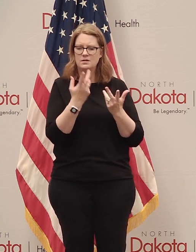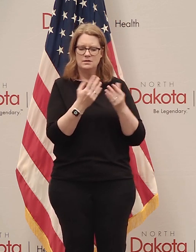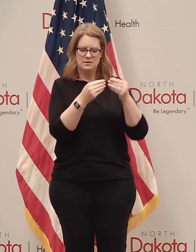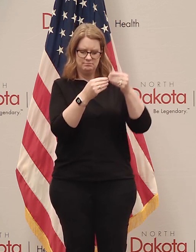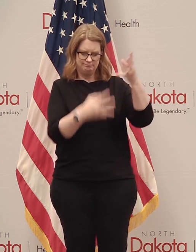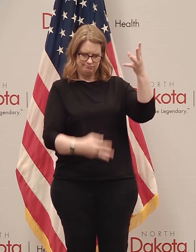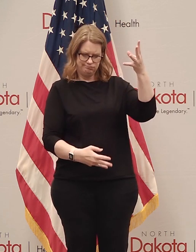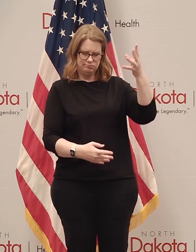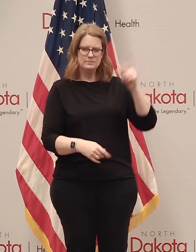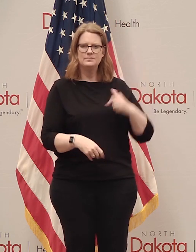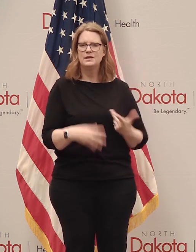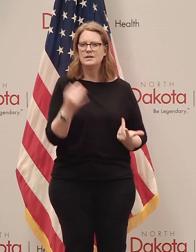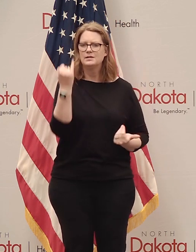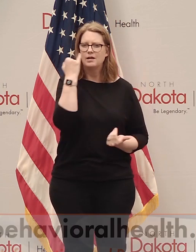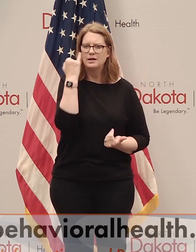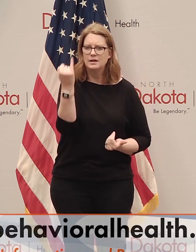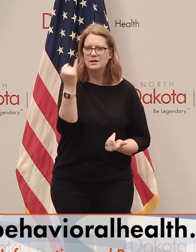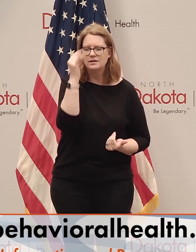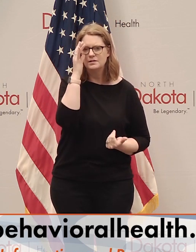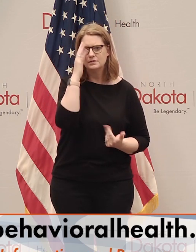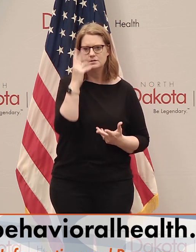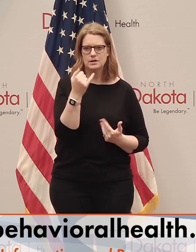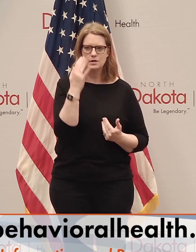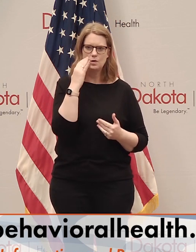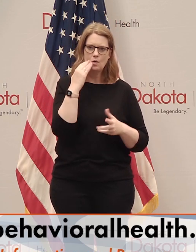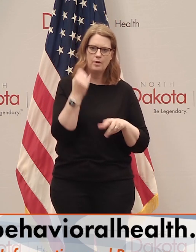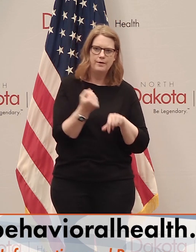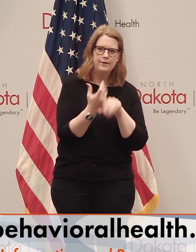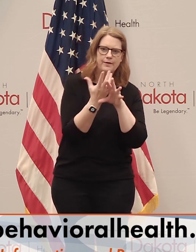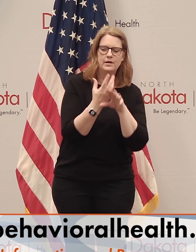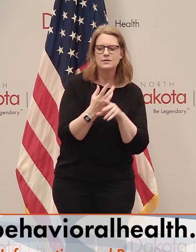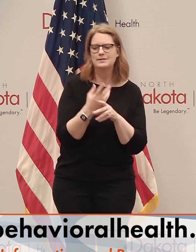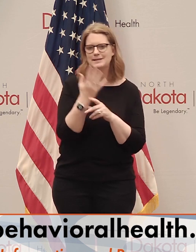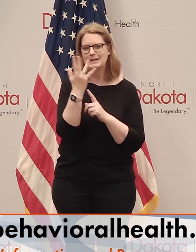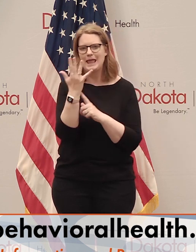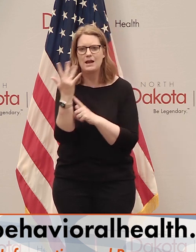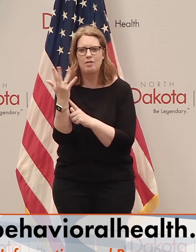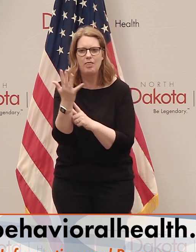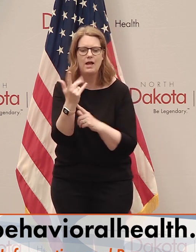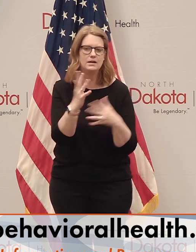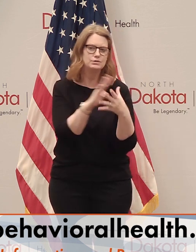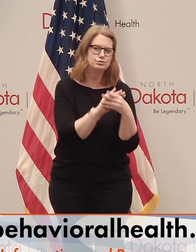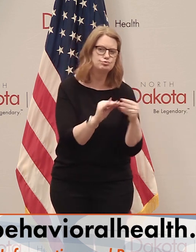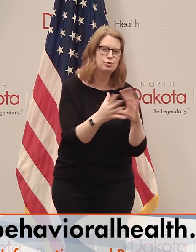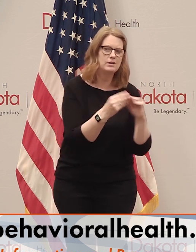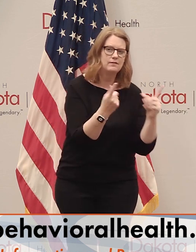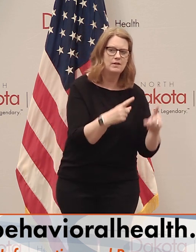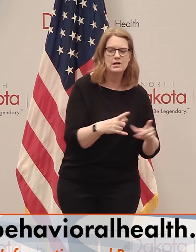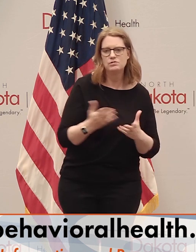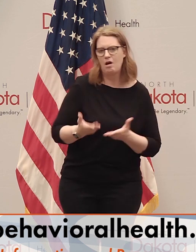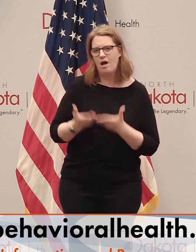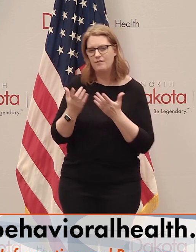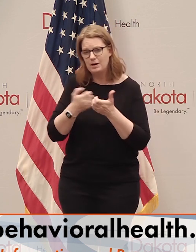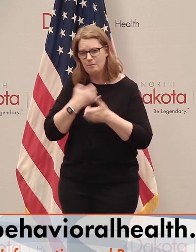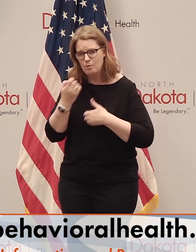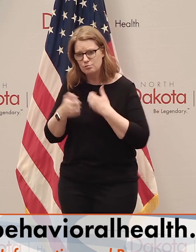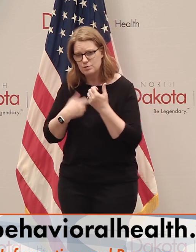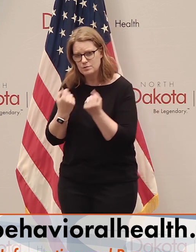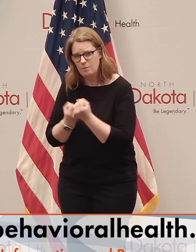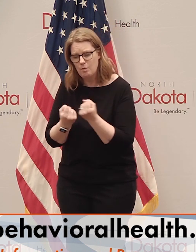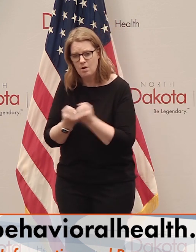got ideas about virtual memorials, candle lighting, storytelling events, offering emotional support, and how to